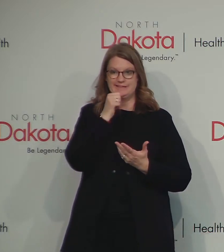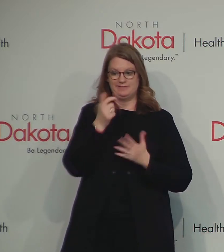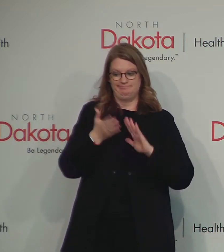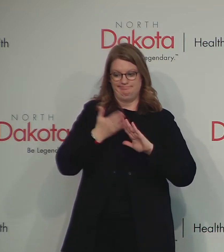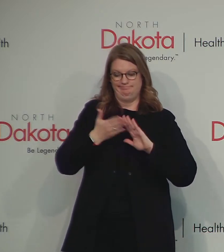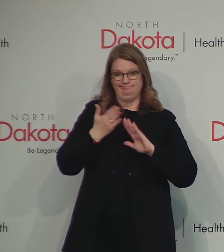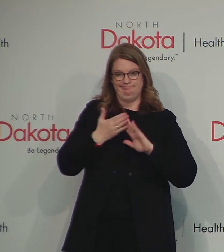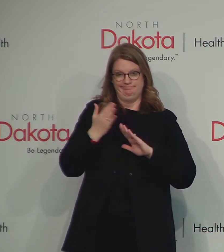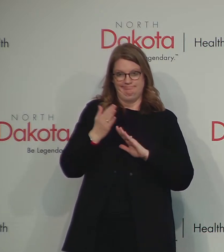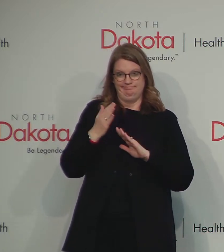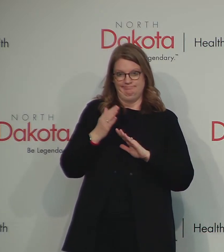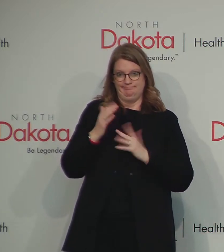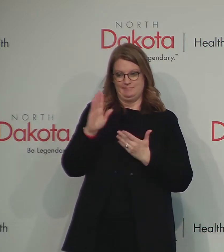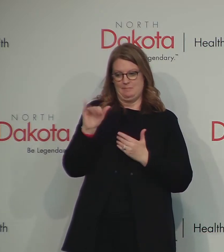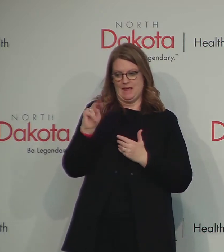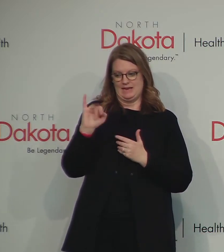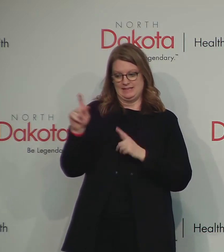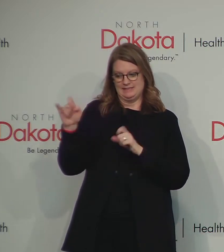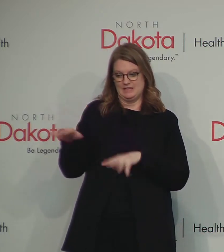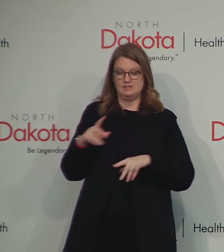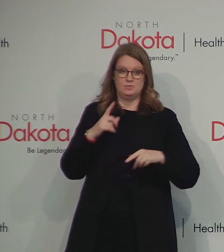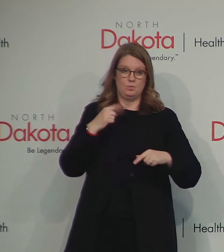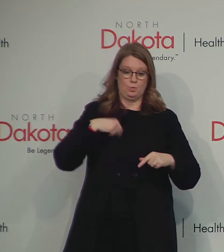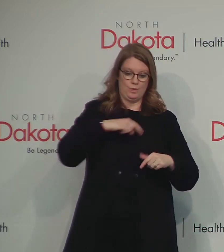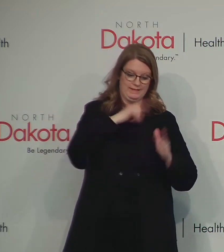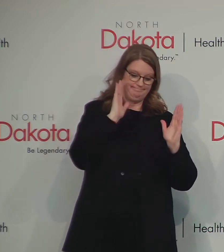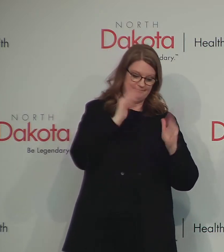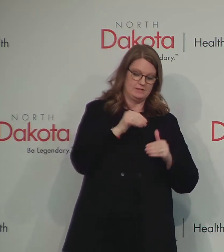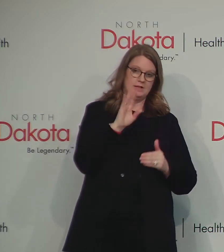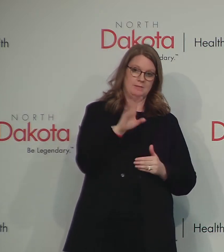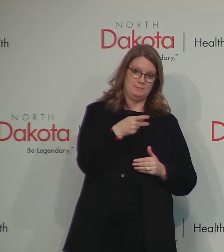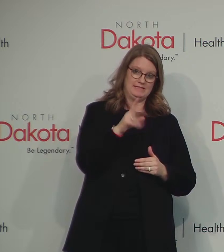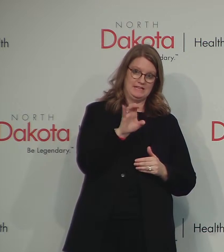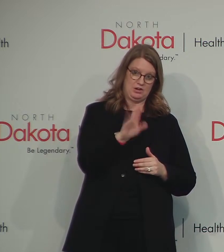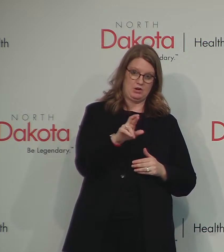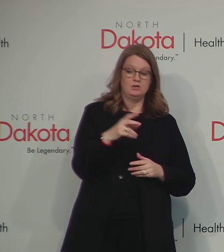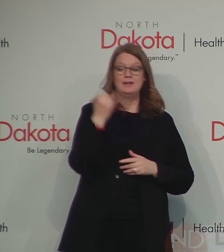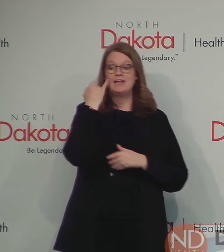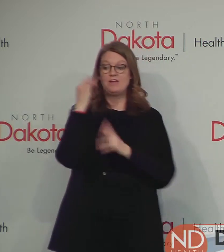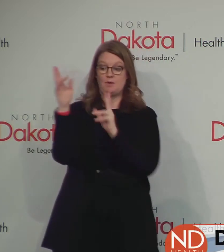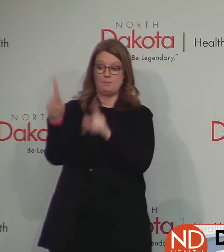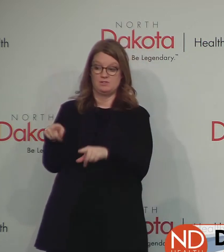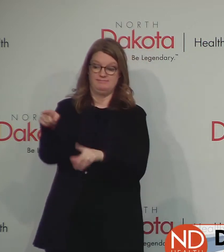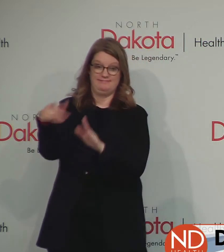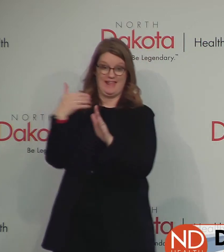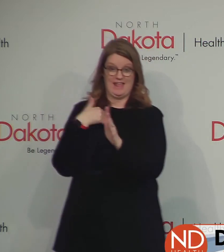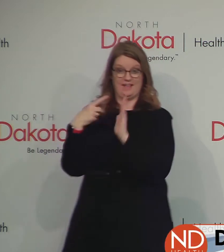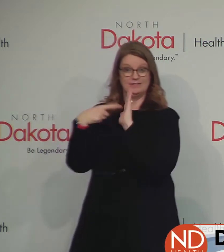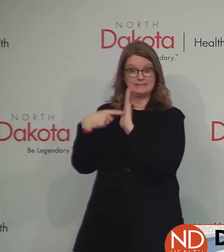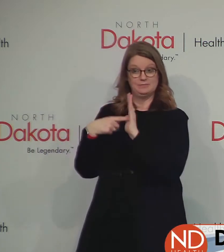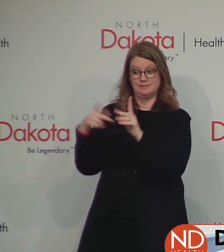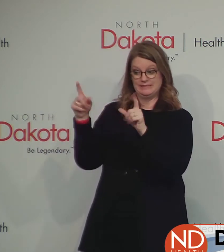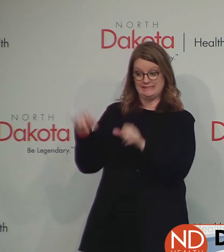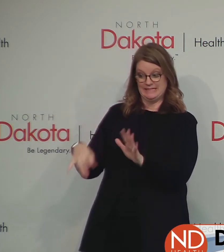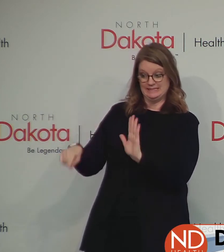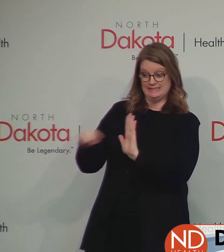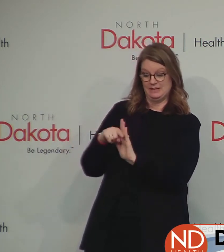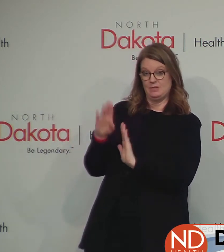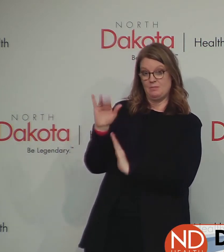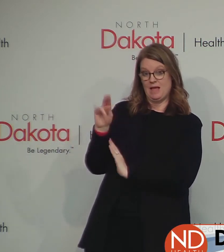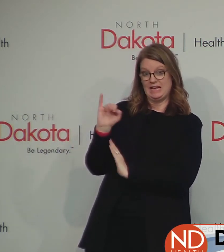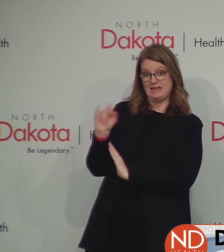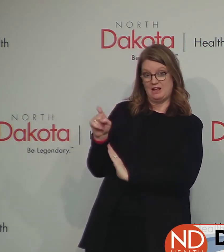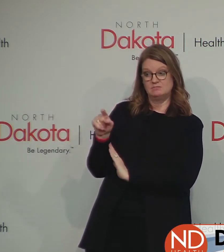We stick strictly to the PCR. However, I can address a symptomatic individual that does test negative on the